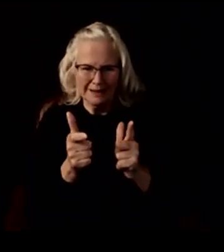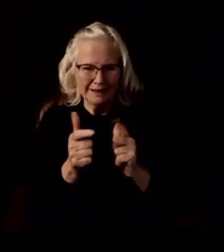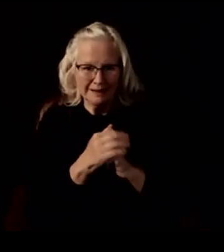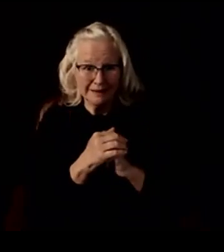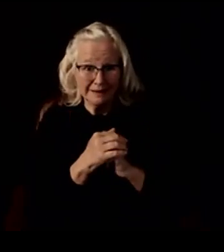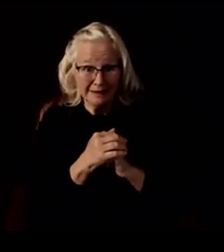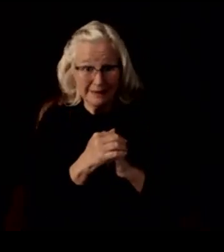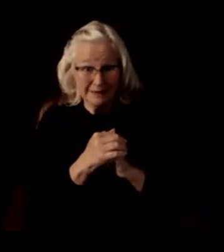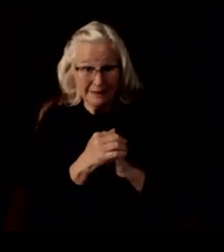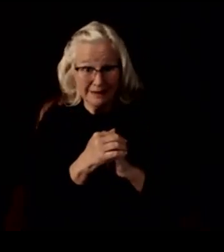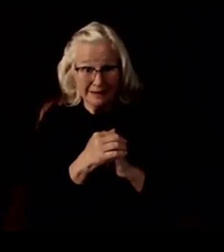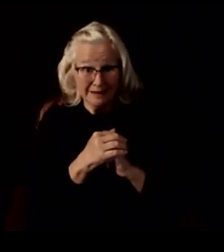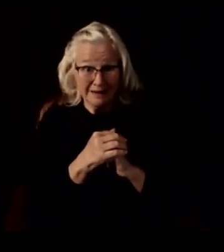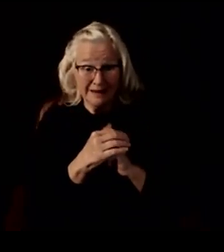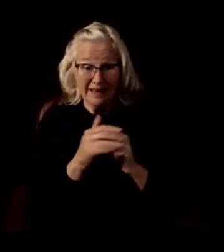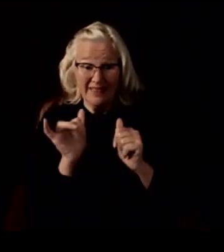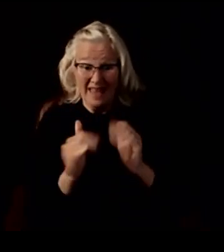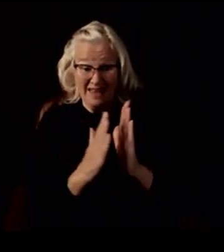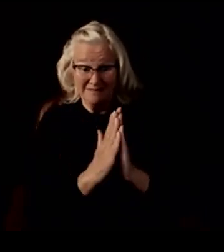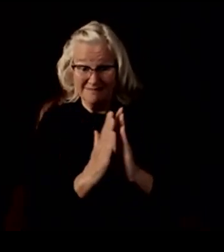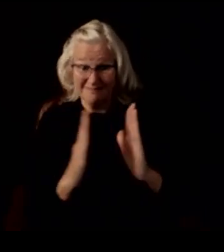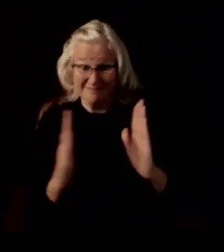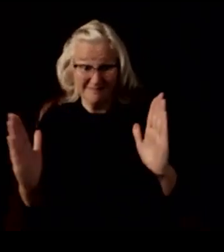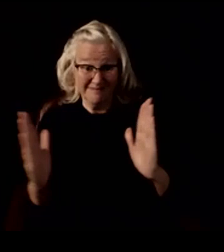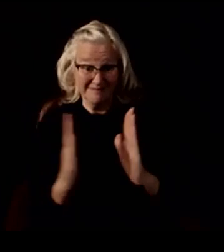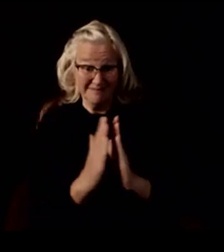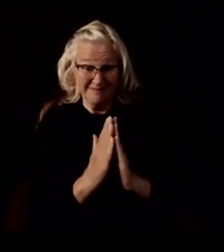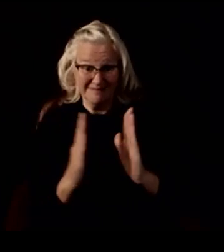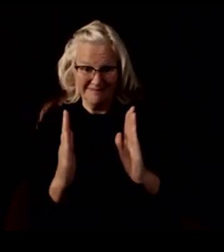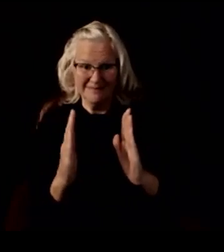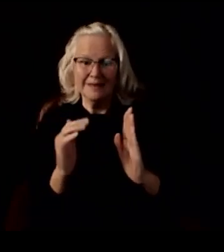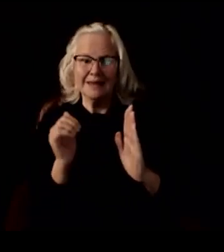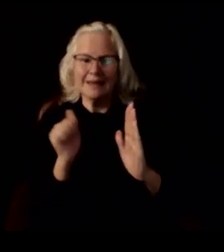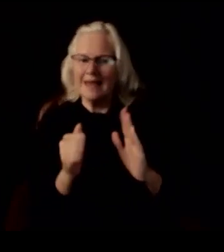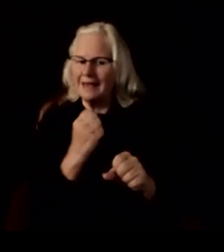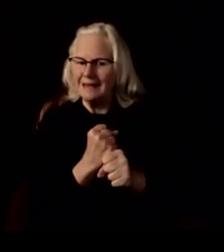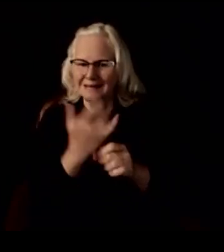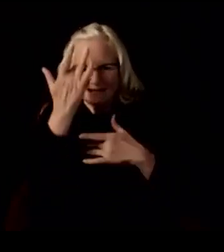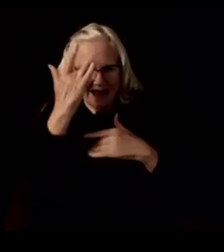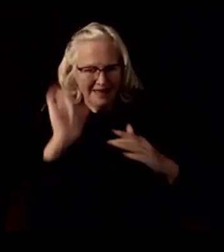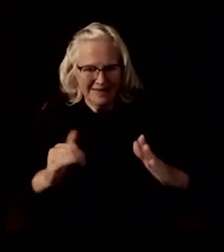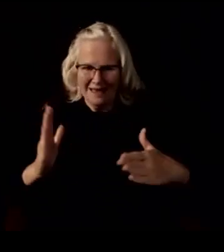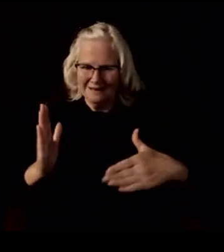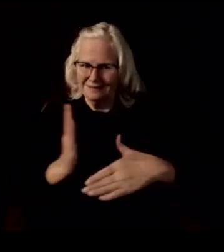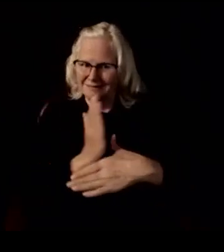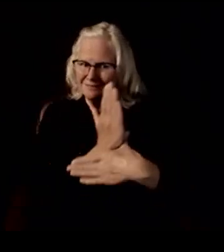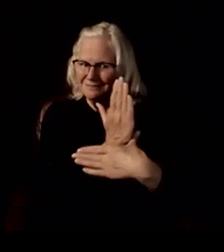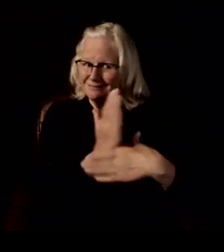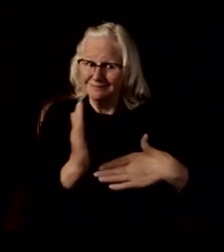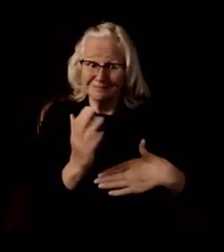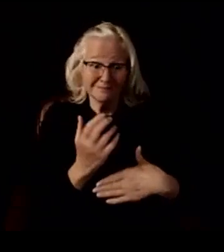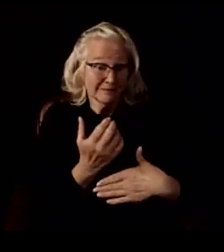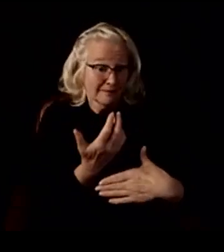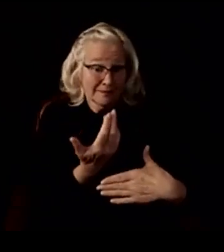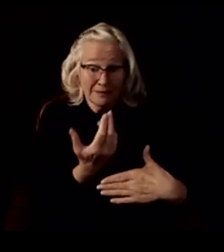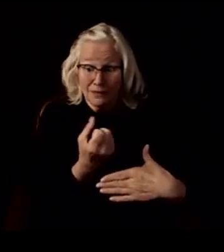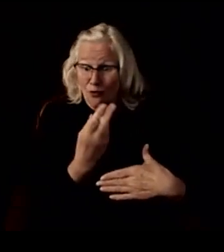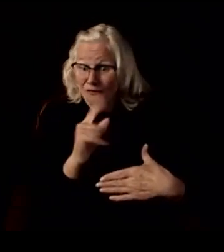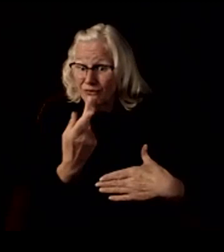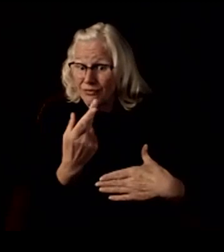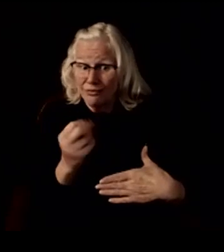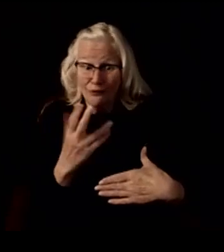you could still become sick with COVID later in the quarantine period. That's why even if you're tested negative at 7 days, we need you to stay